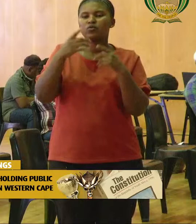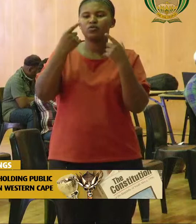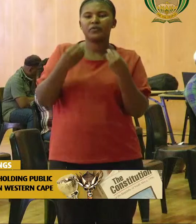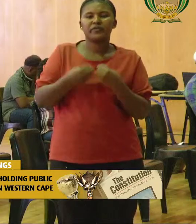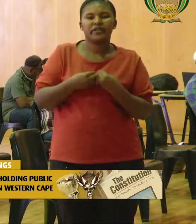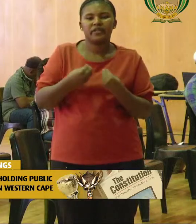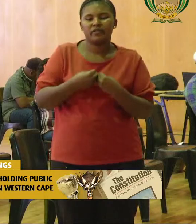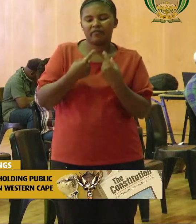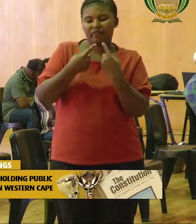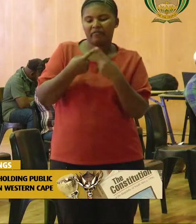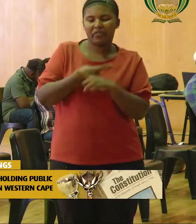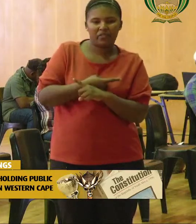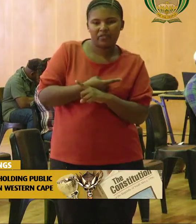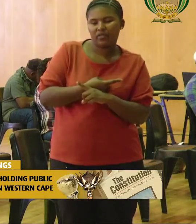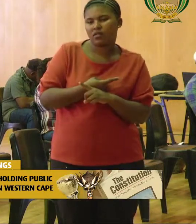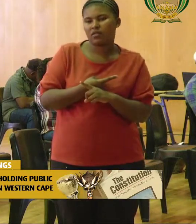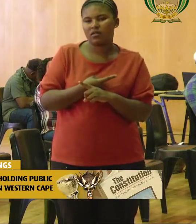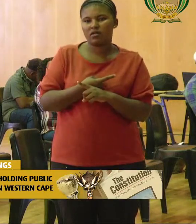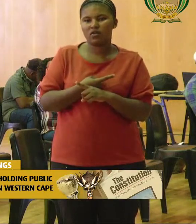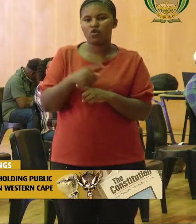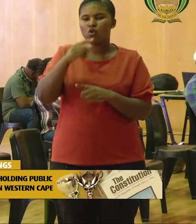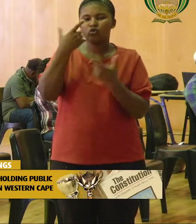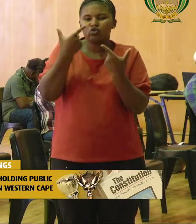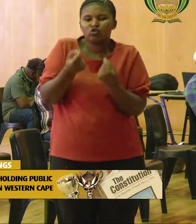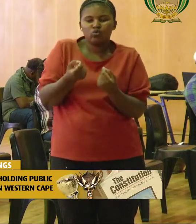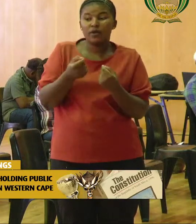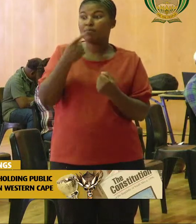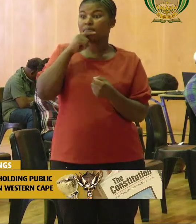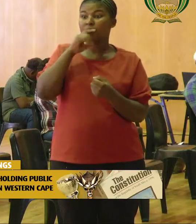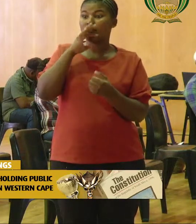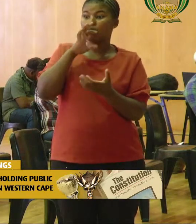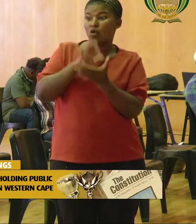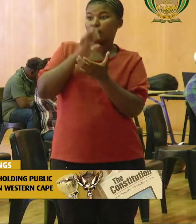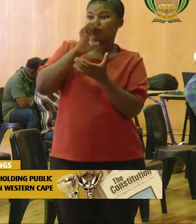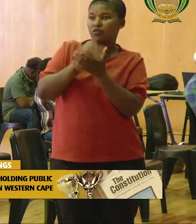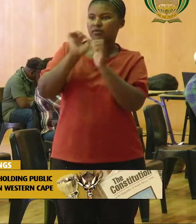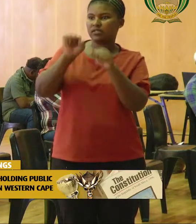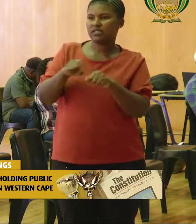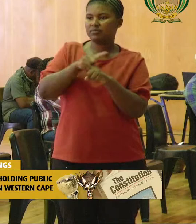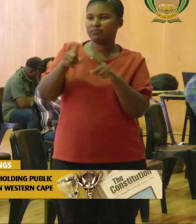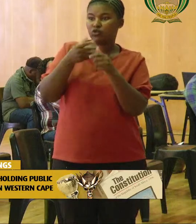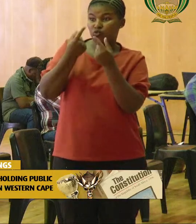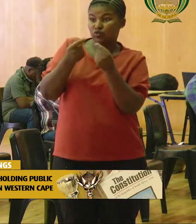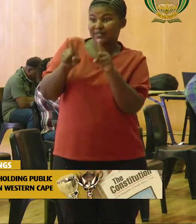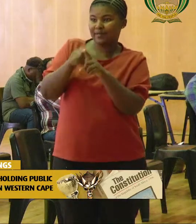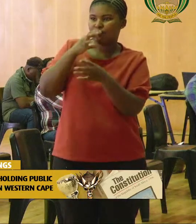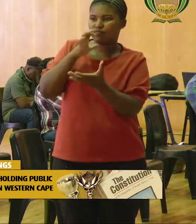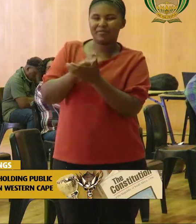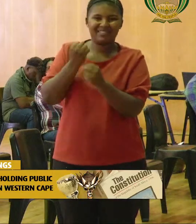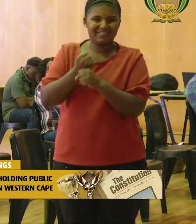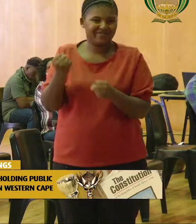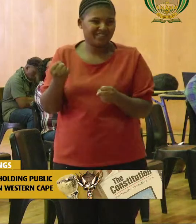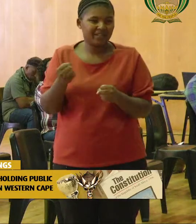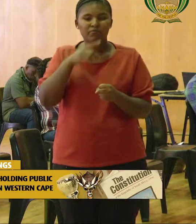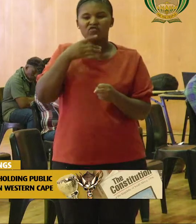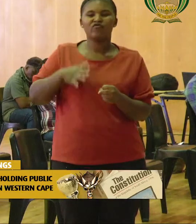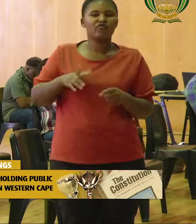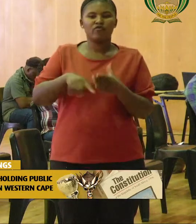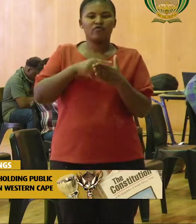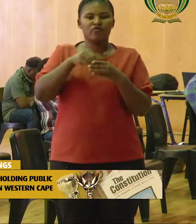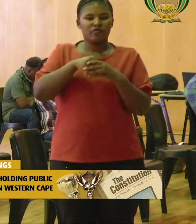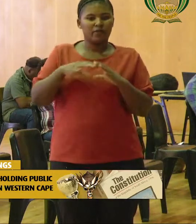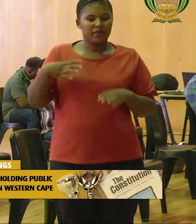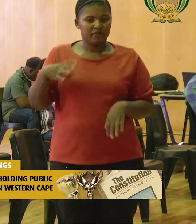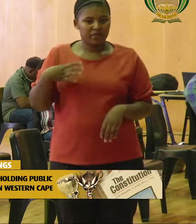that they don't do what they promised us when they want us to vote for them. When people